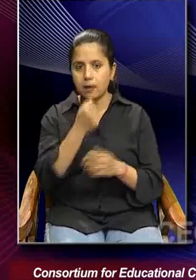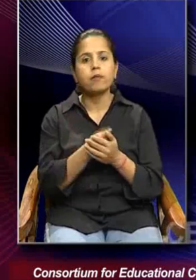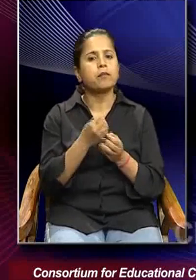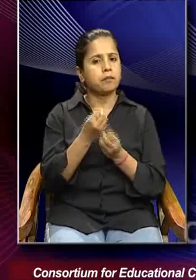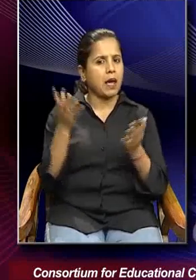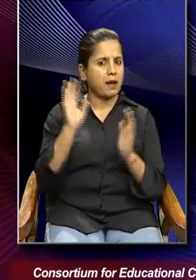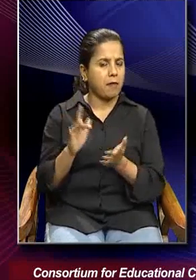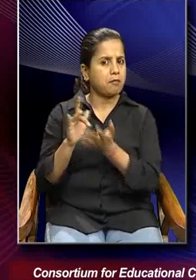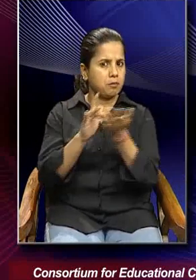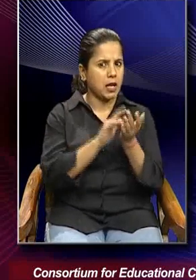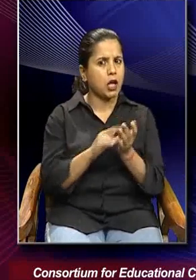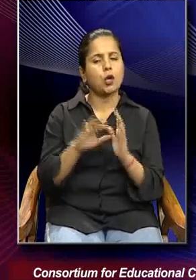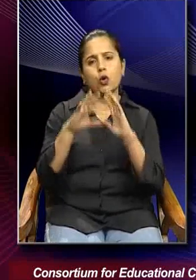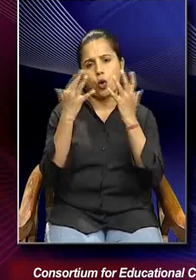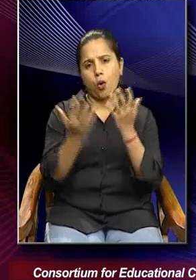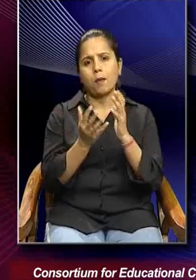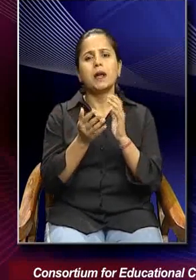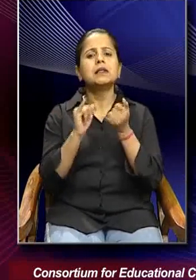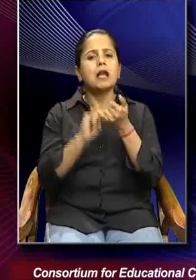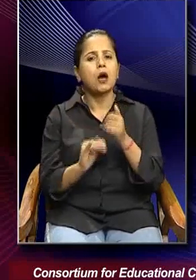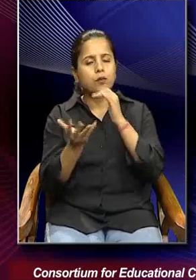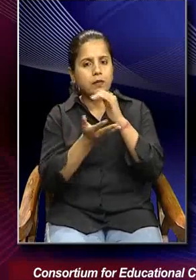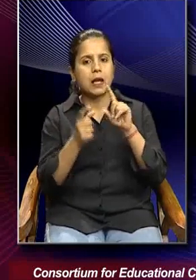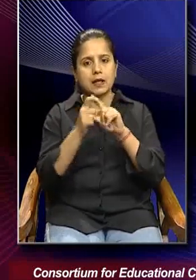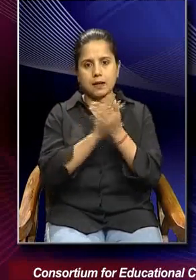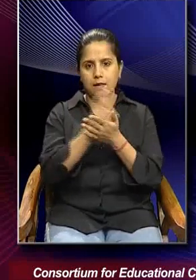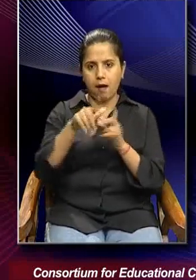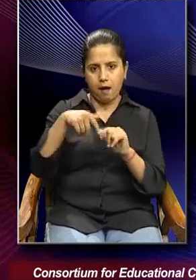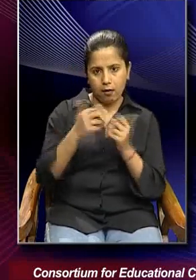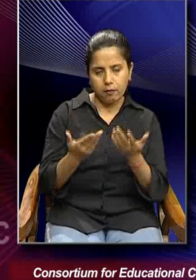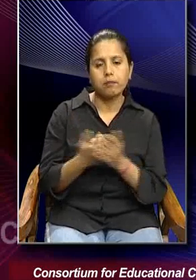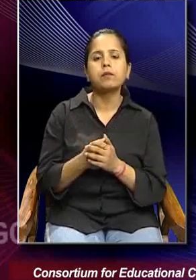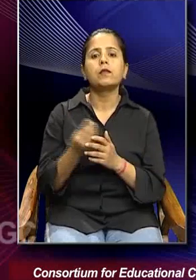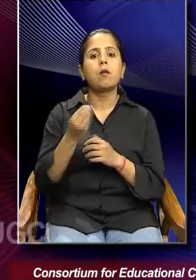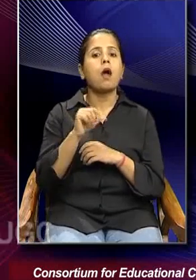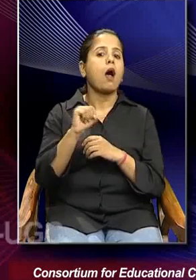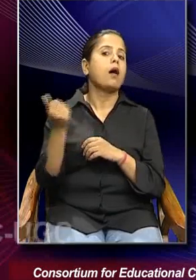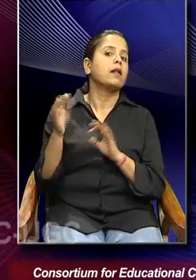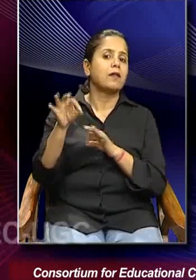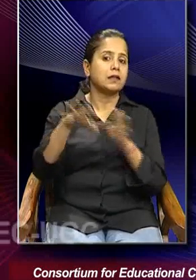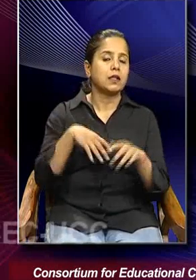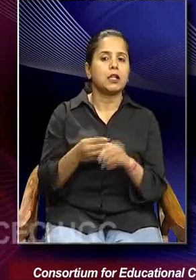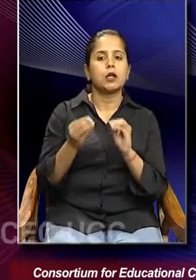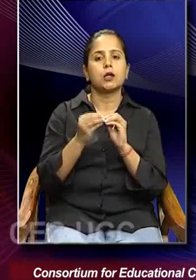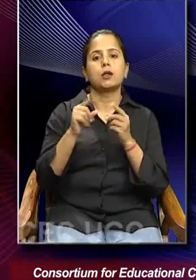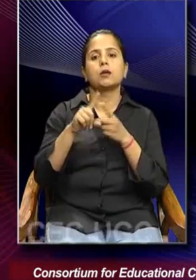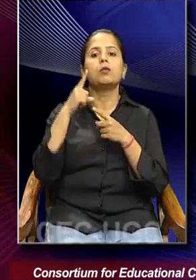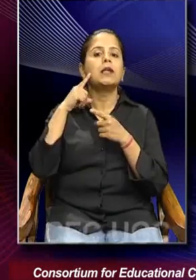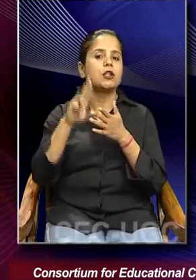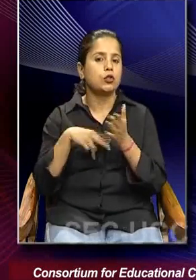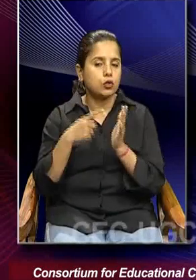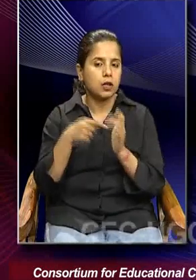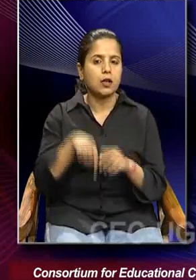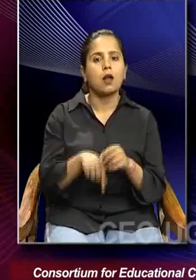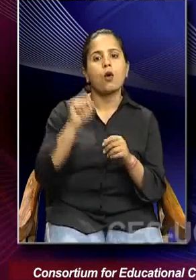of the global south, look at Dhaka and many other cities in the Beijing, in the